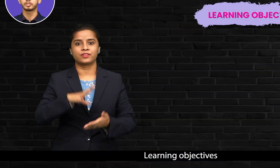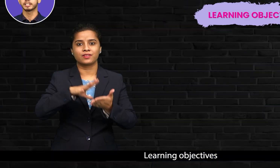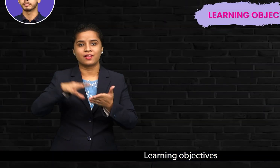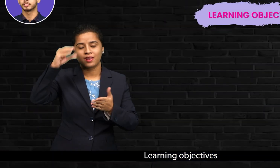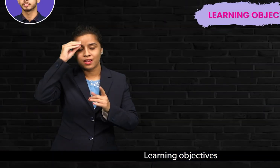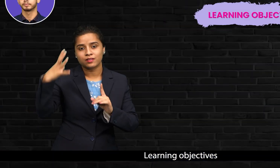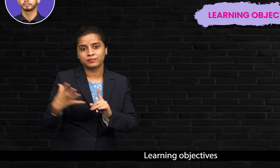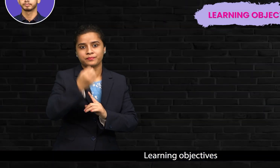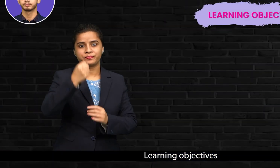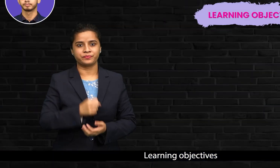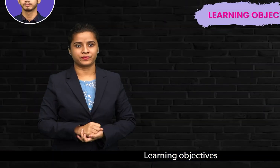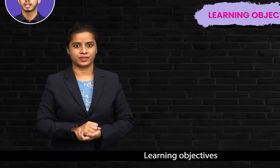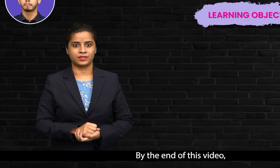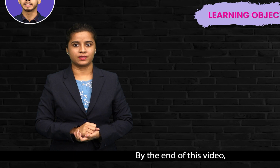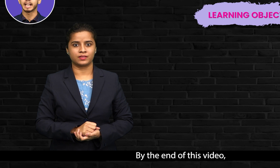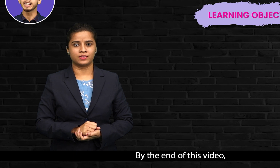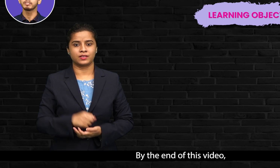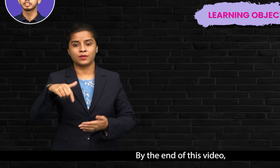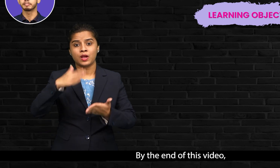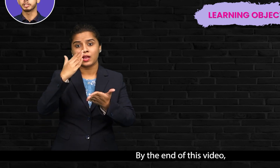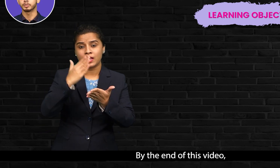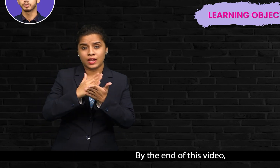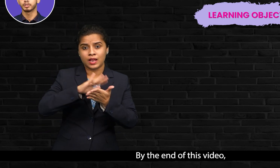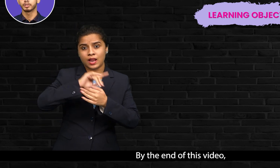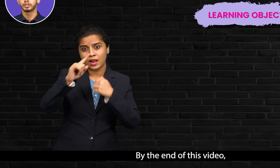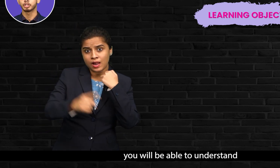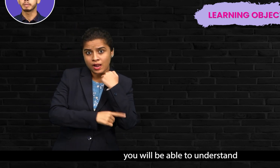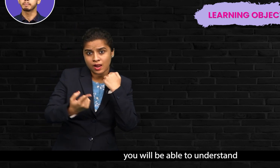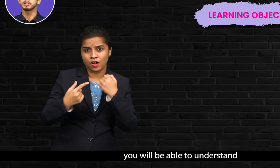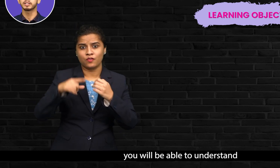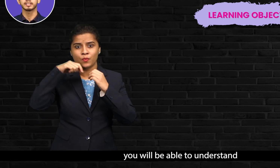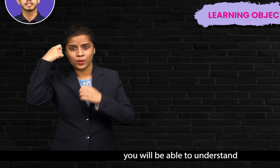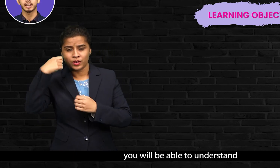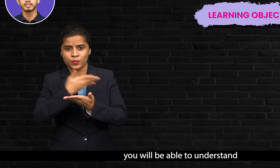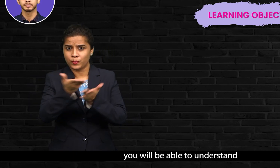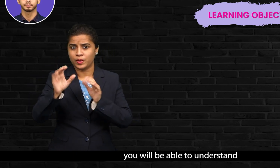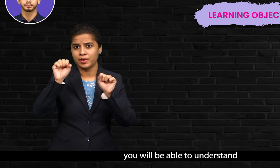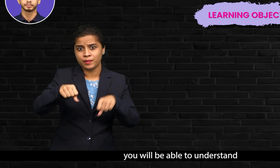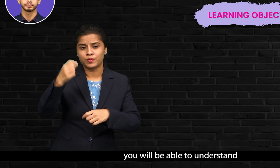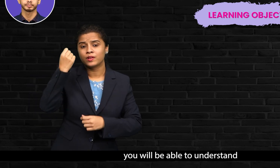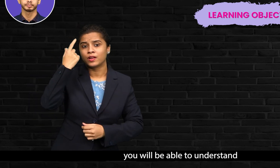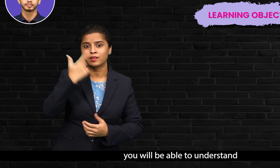Learning objectives. By the end of this video, you will be able to understand